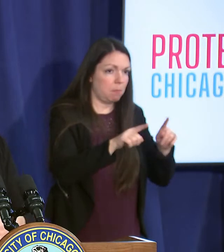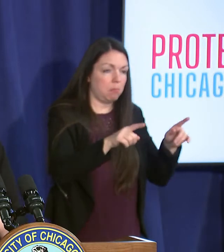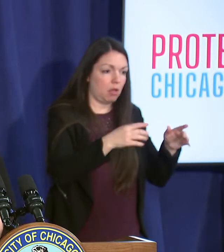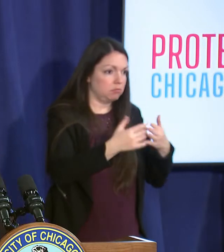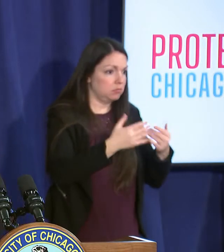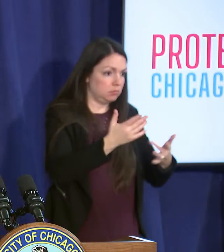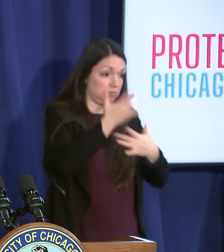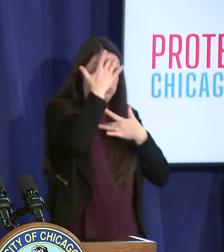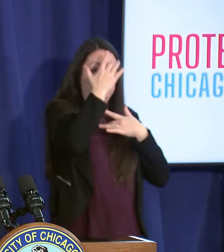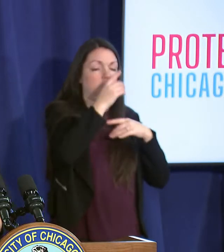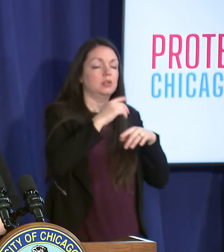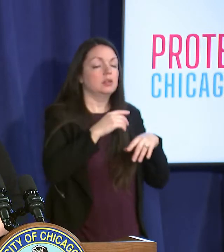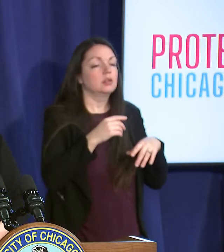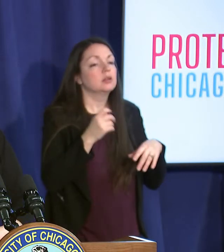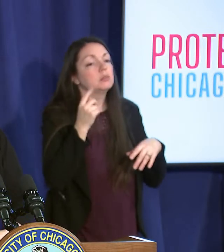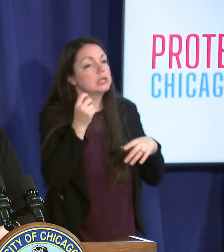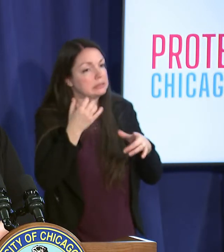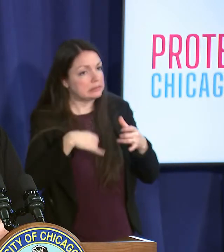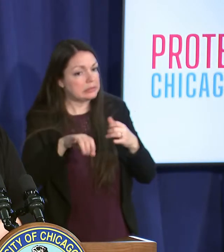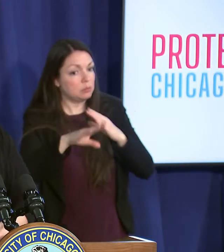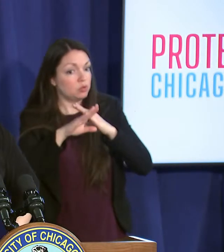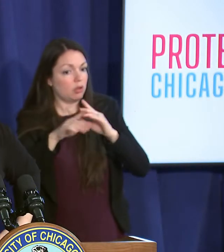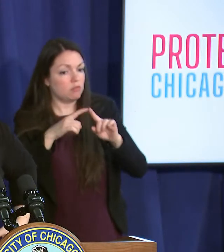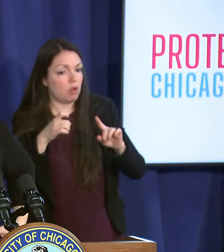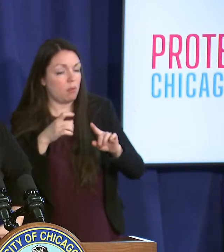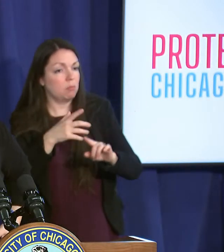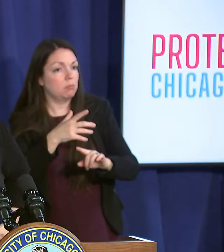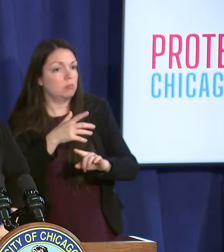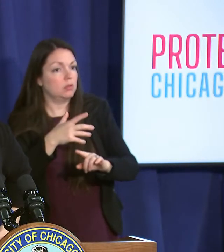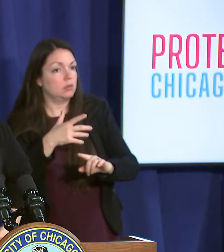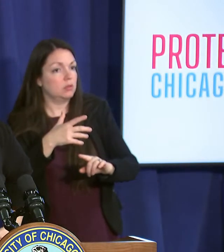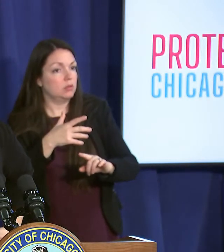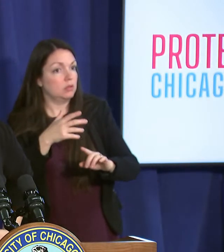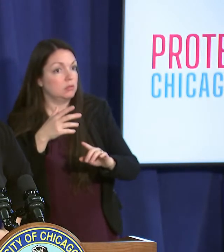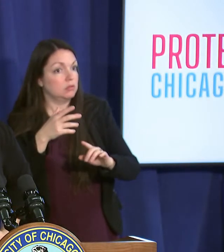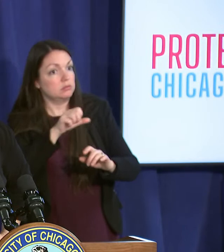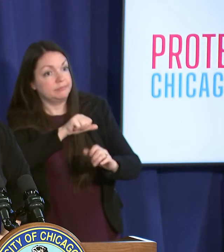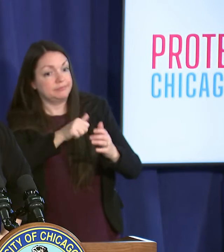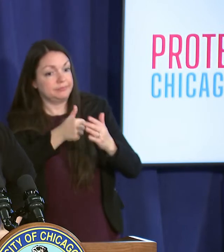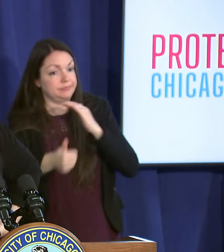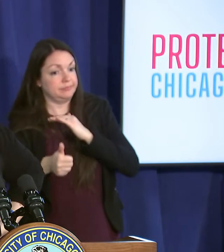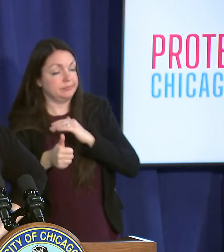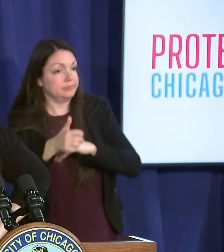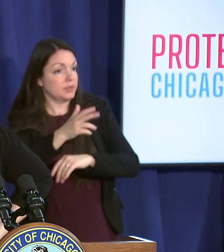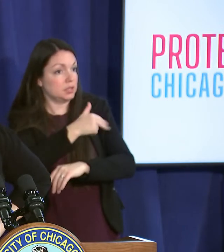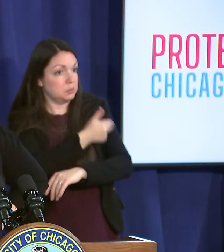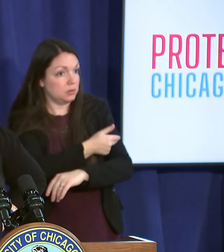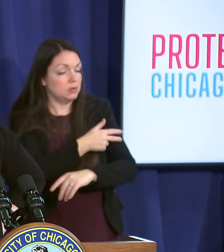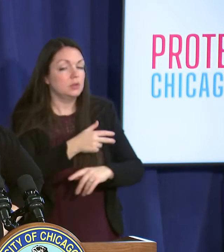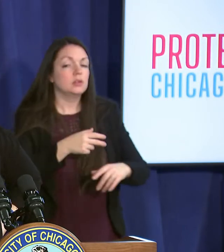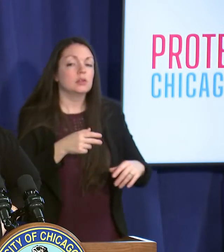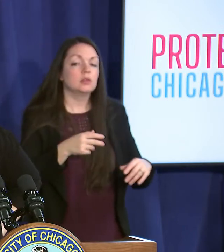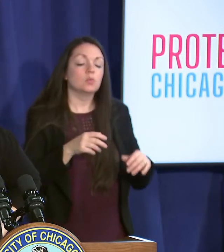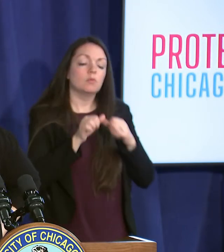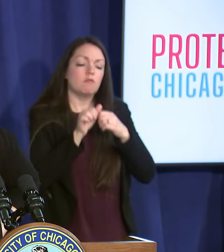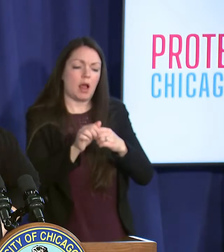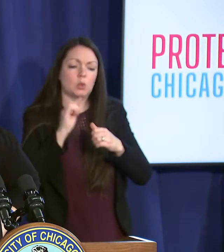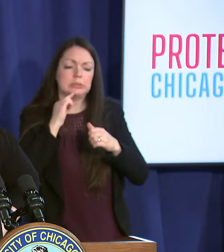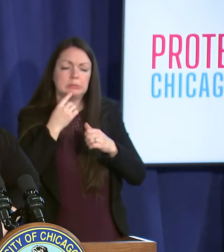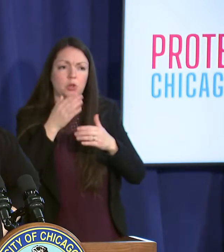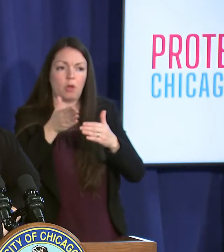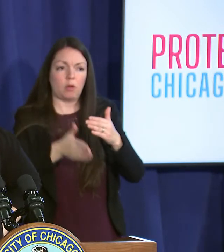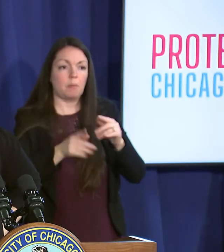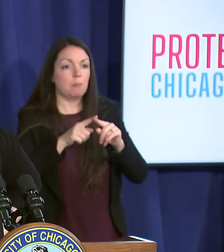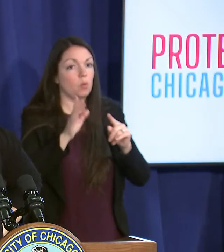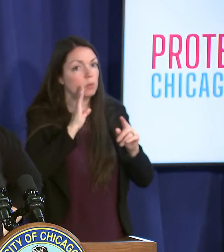against hospitalization. So I think we will, not that we haven't been following those more severe outcomes, but I think increasingly that's what we'll be interested in.